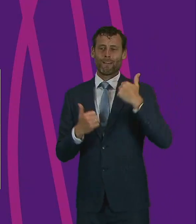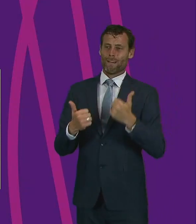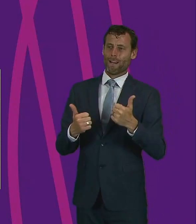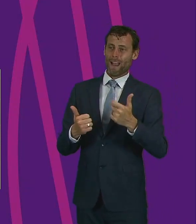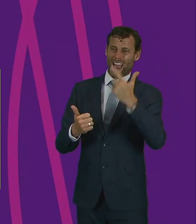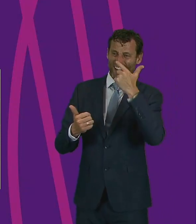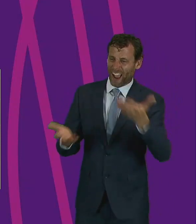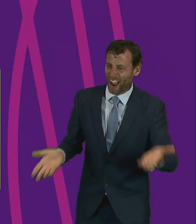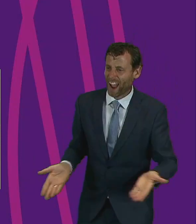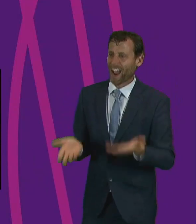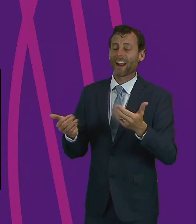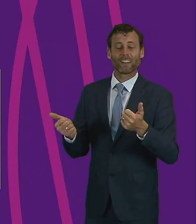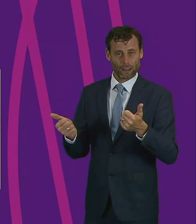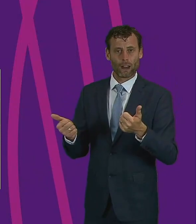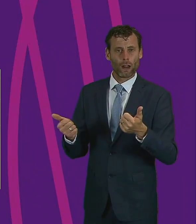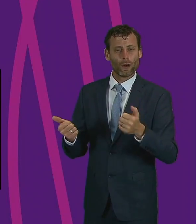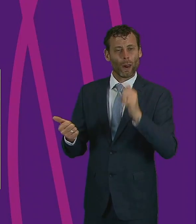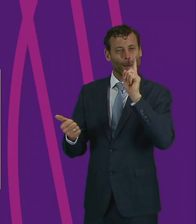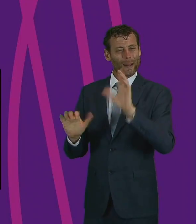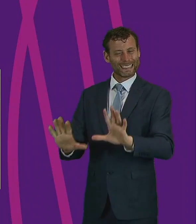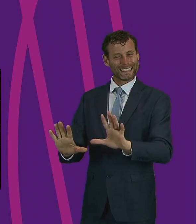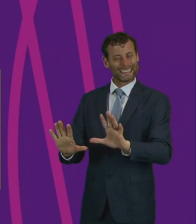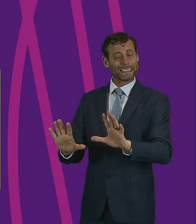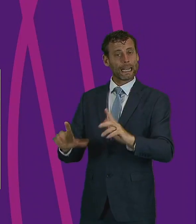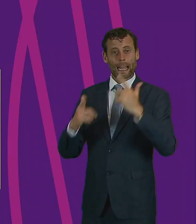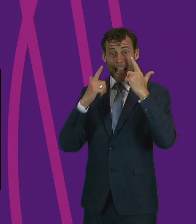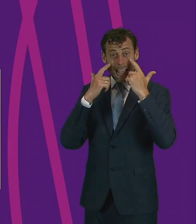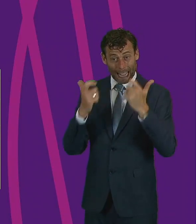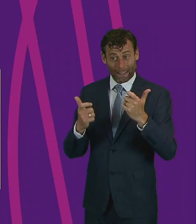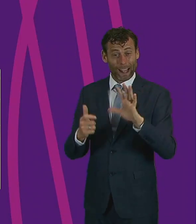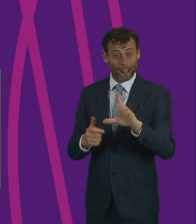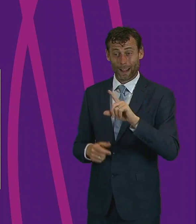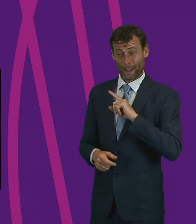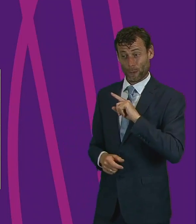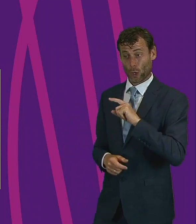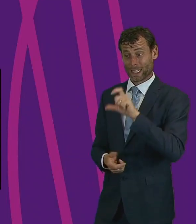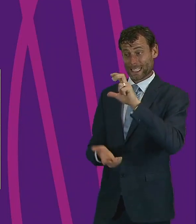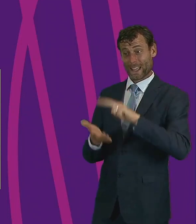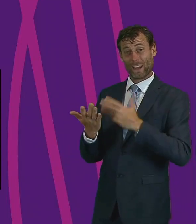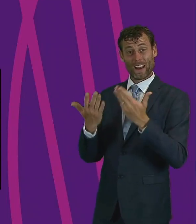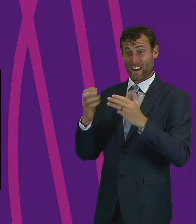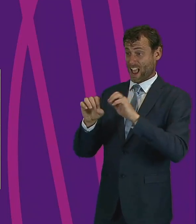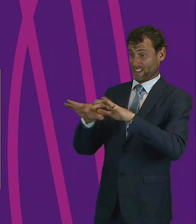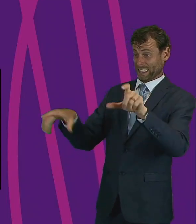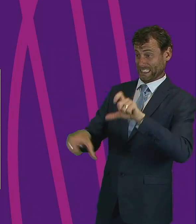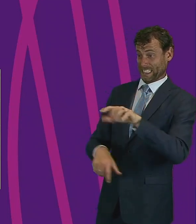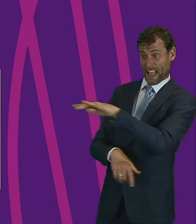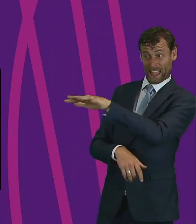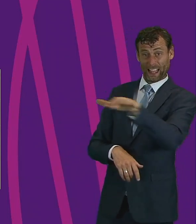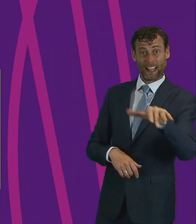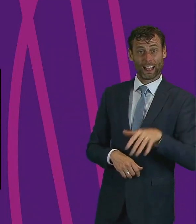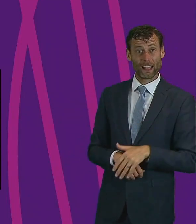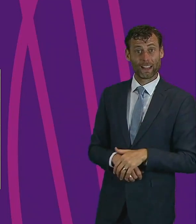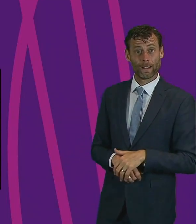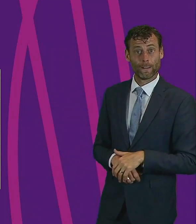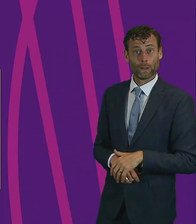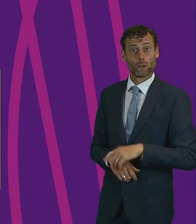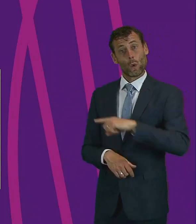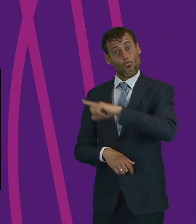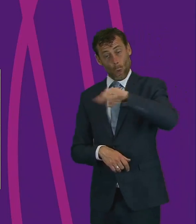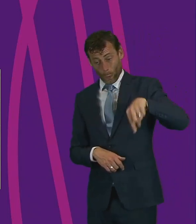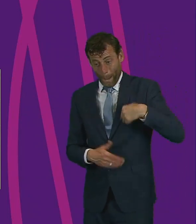But it gives me no pleasure to say this. This epidemic is far from over. The gains we've made are